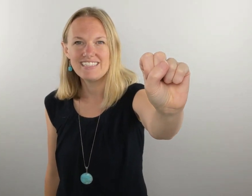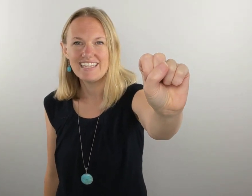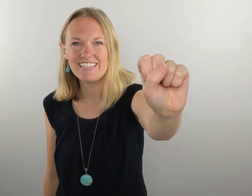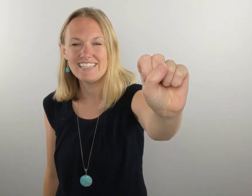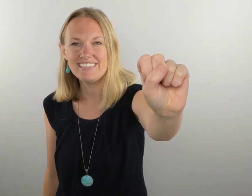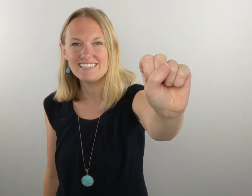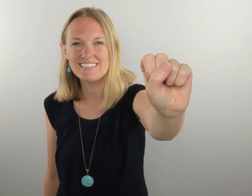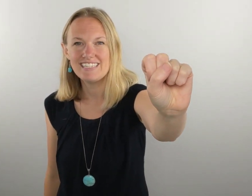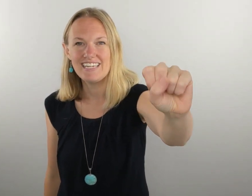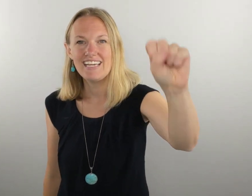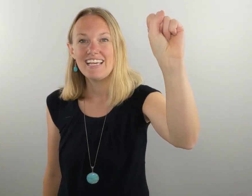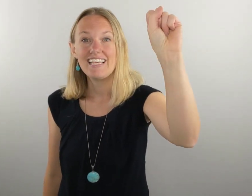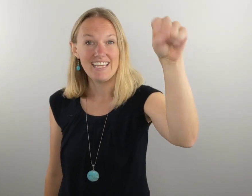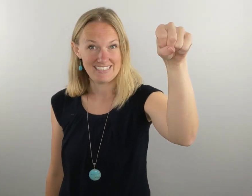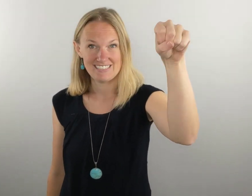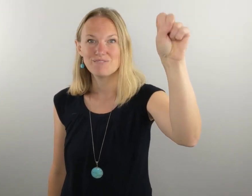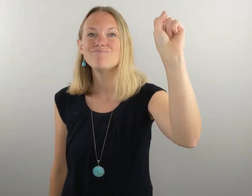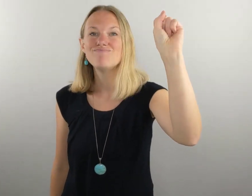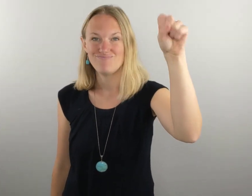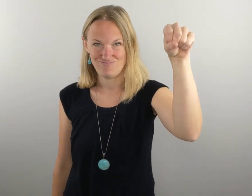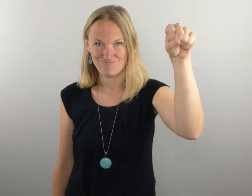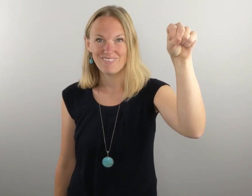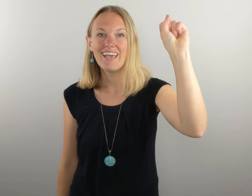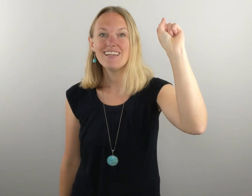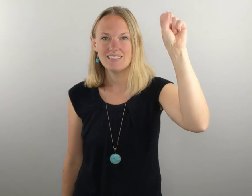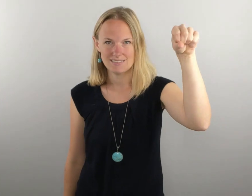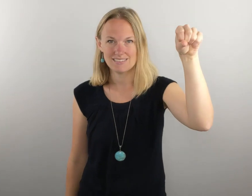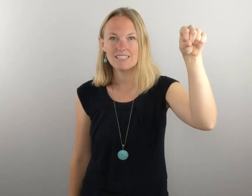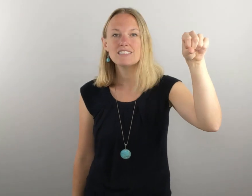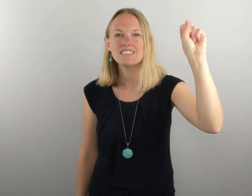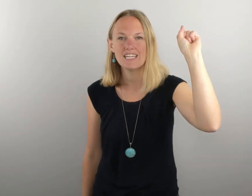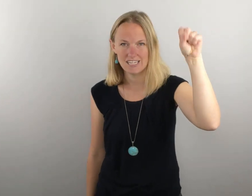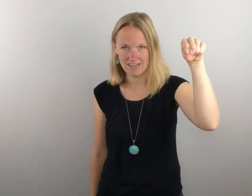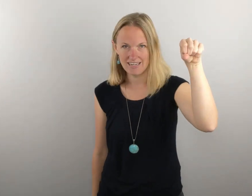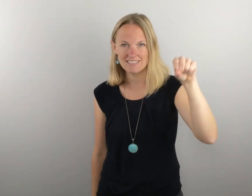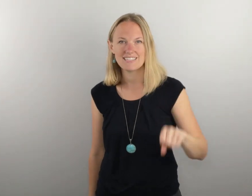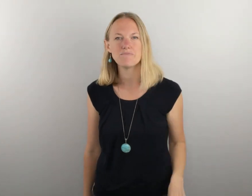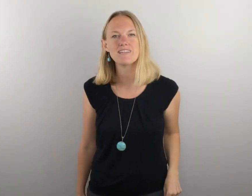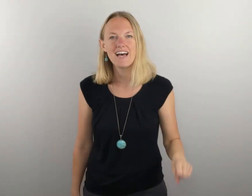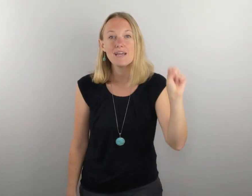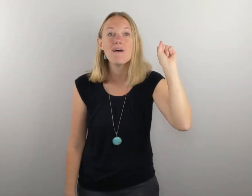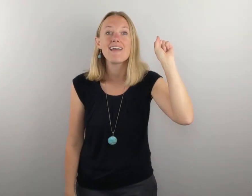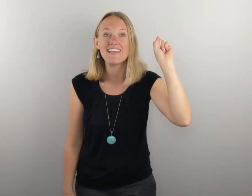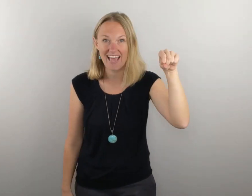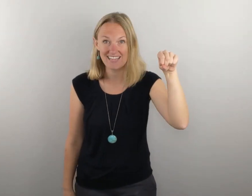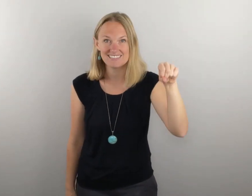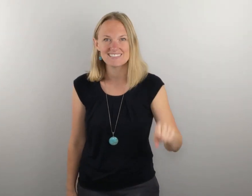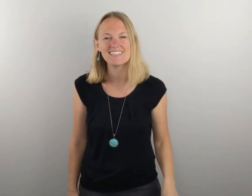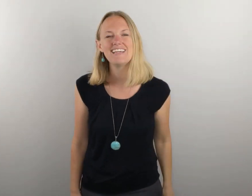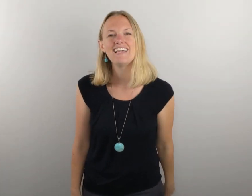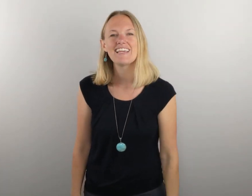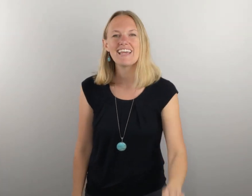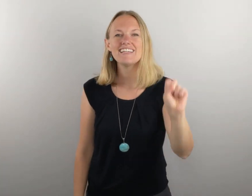like this. Yes. Okay, and it's good to shake your head at the same time. Yes. Okay,